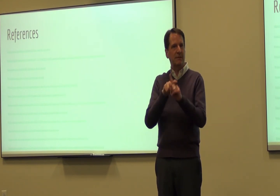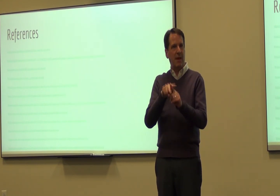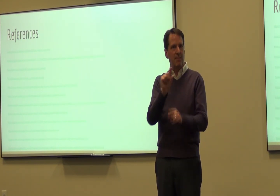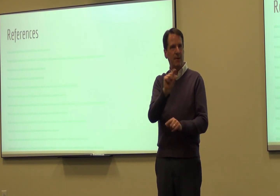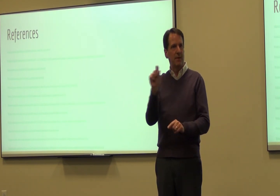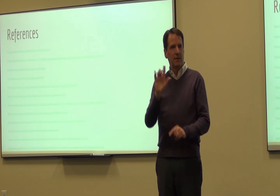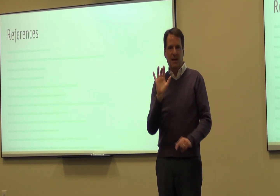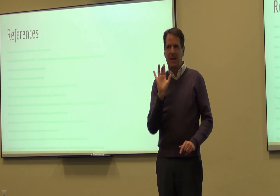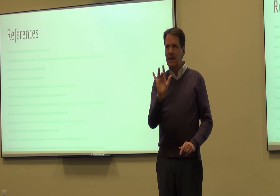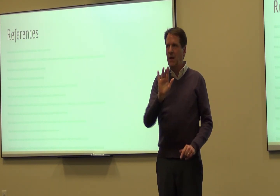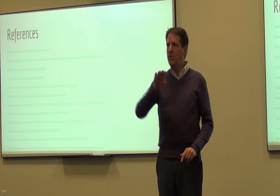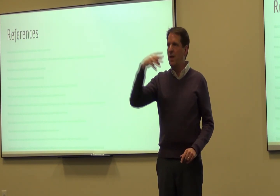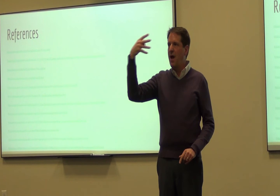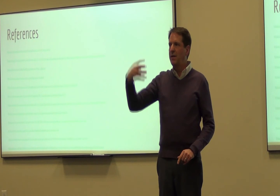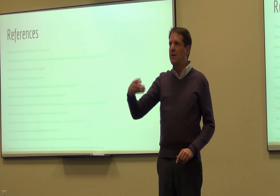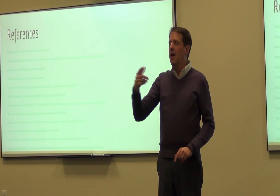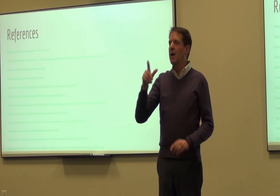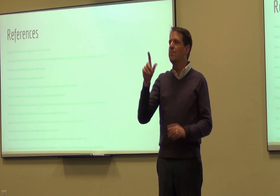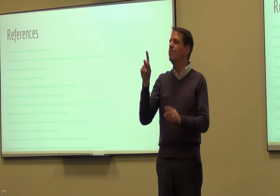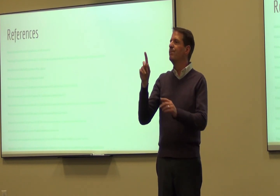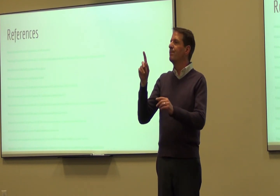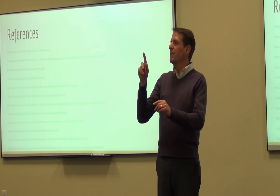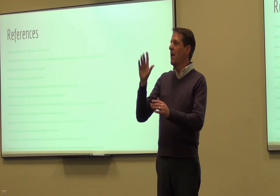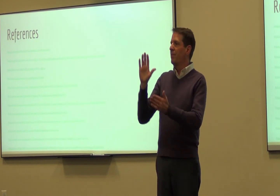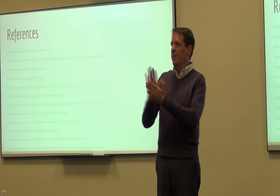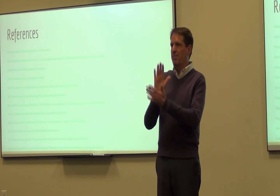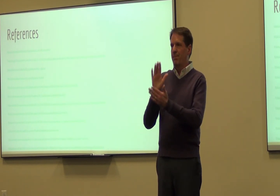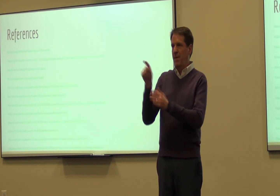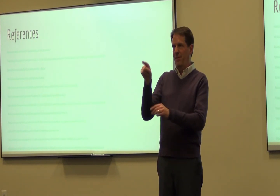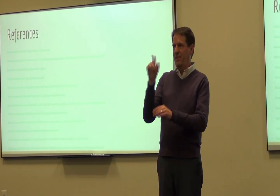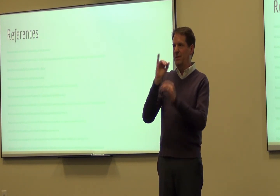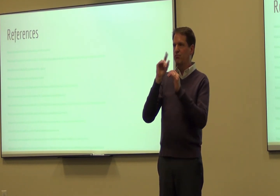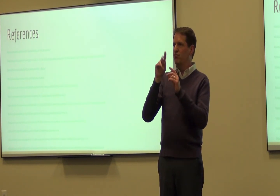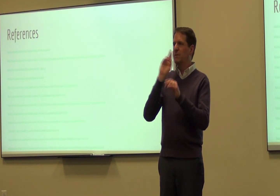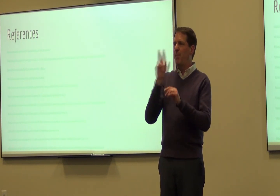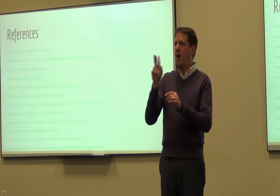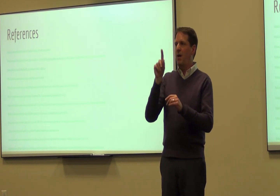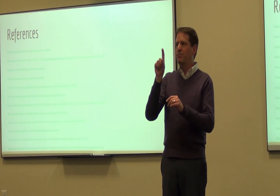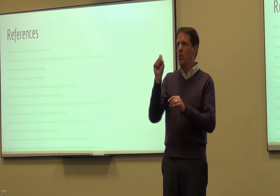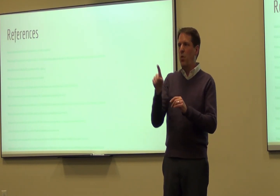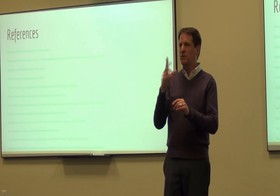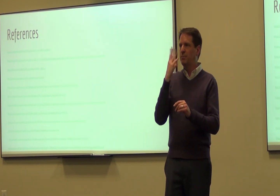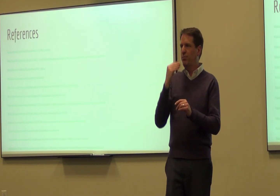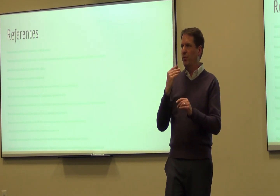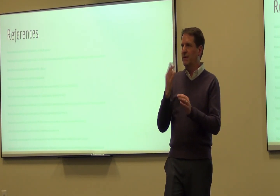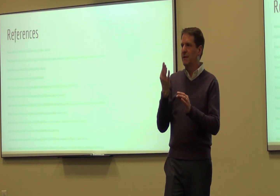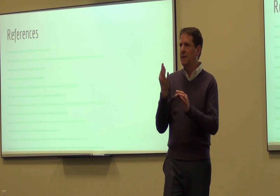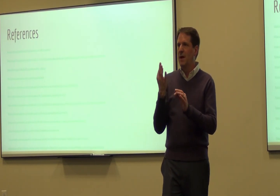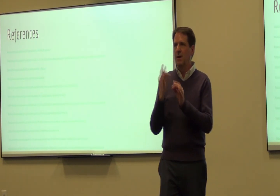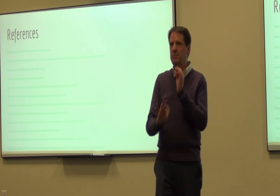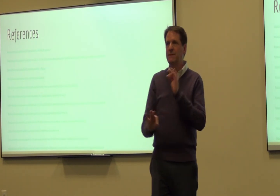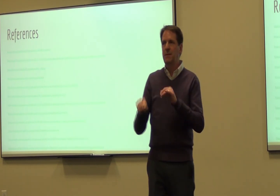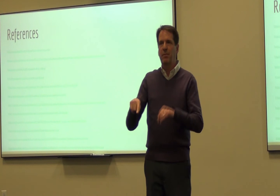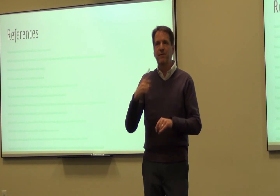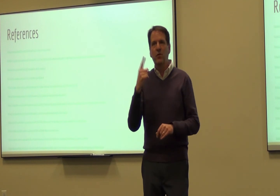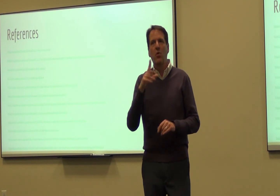says response paper assignment. Just click that, and it'll come up for you. The response questions are pretty